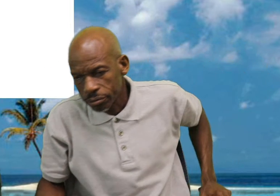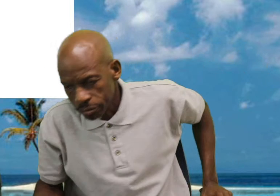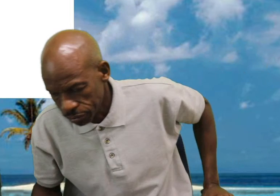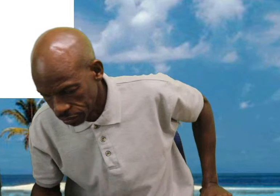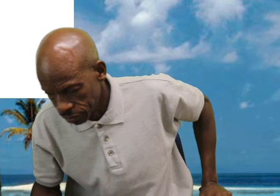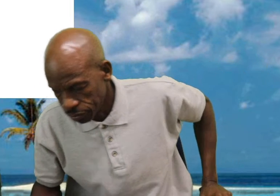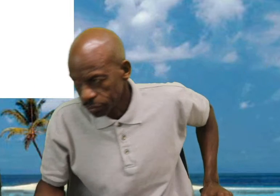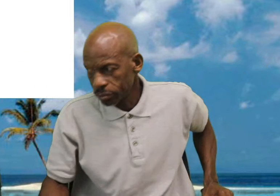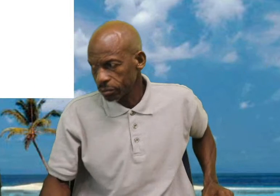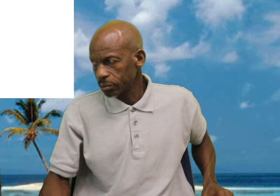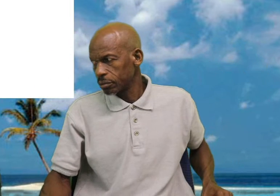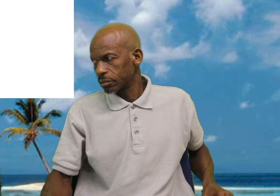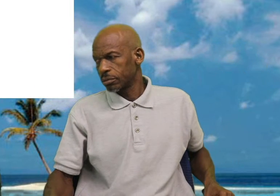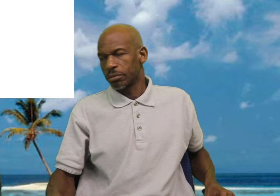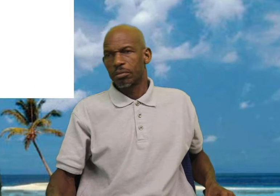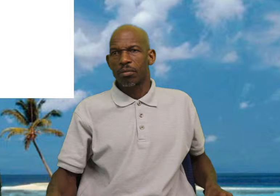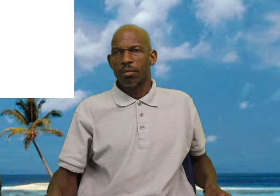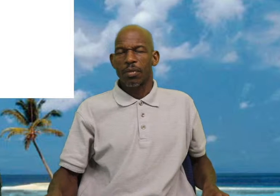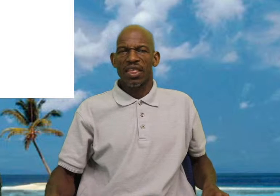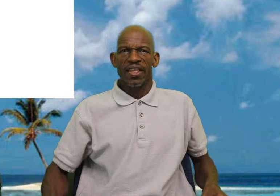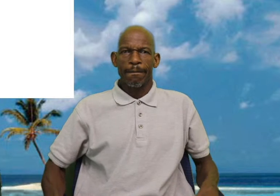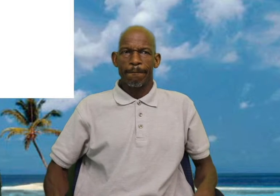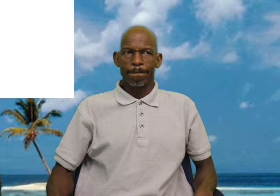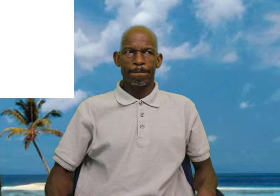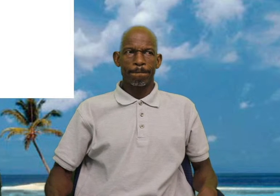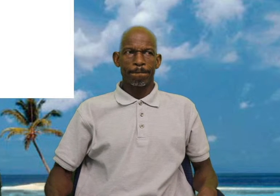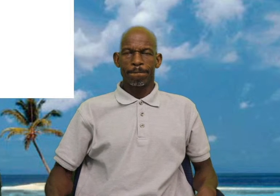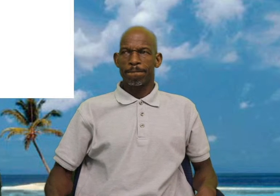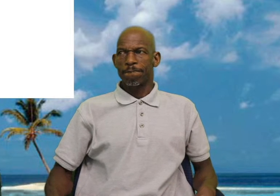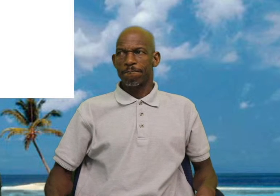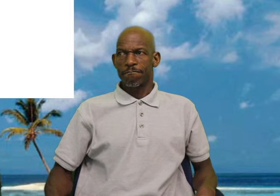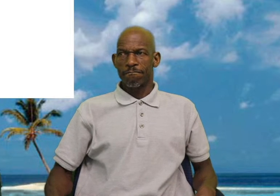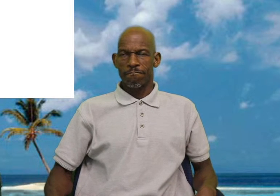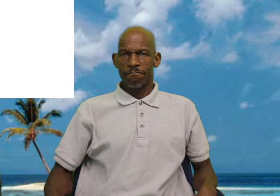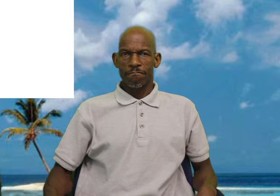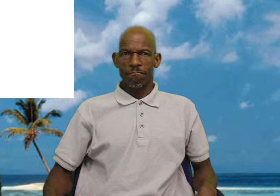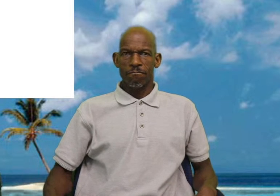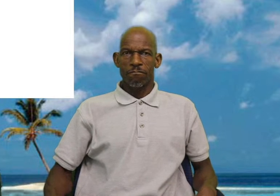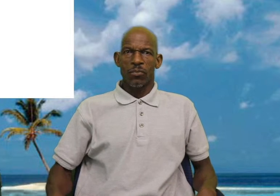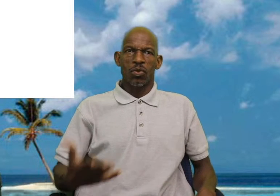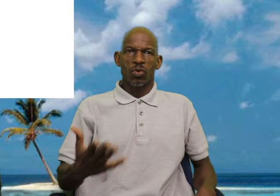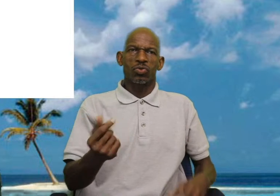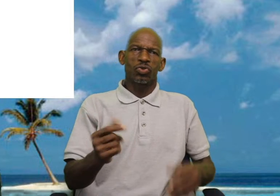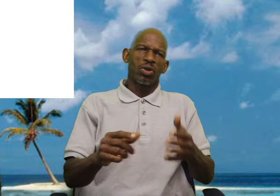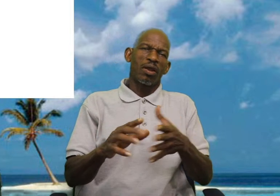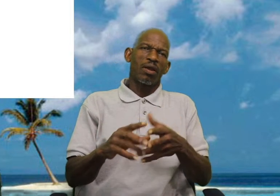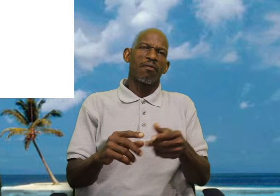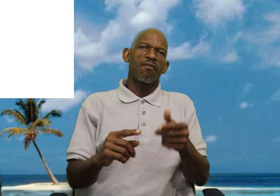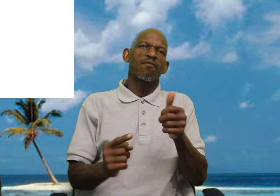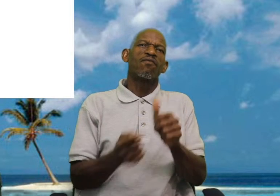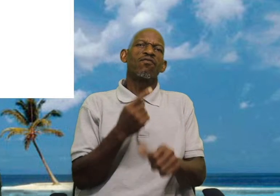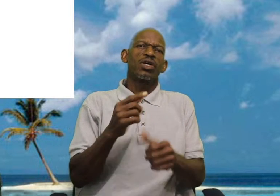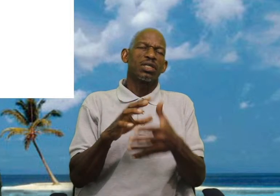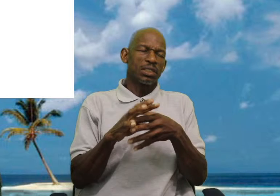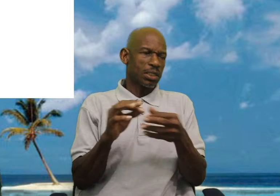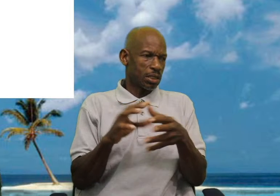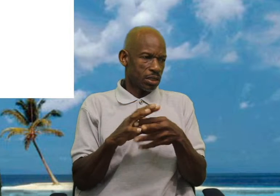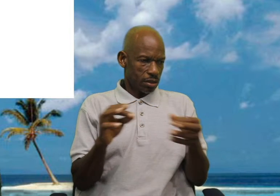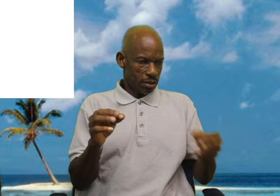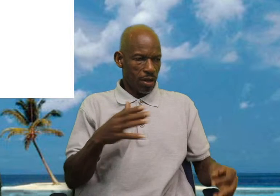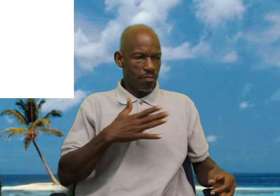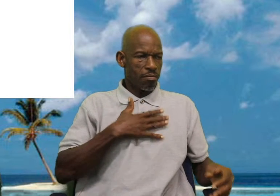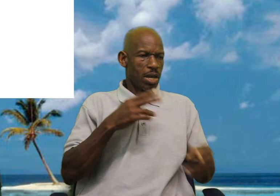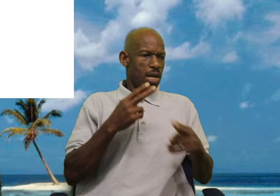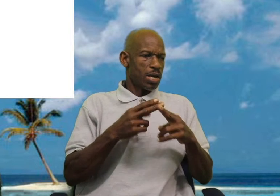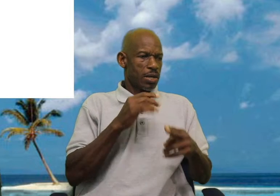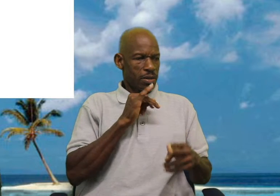You say, my name is Selwyn. And then you're going to replace Selwyn with I. So